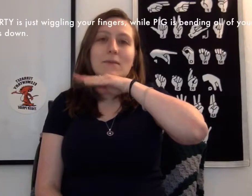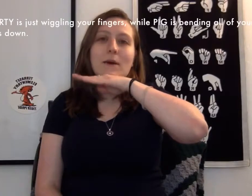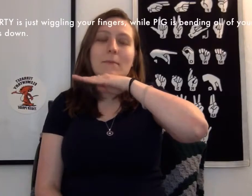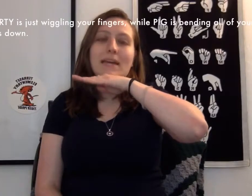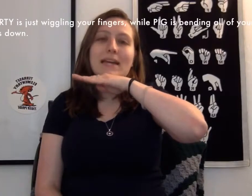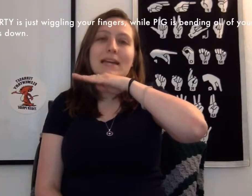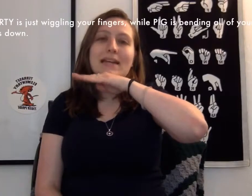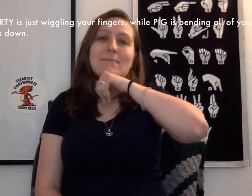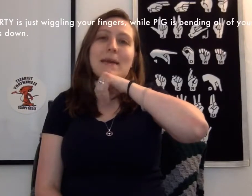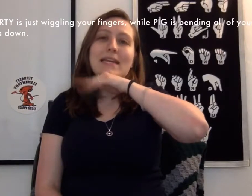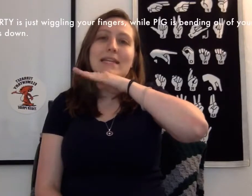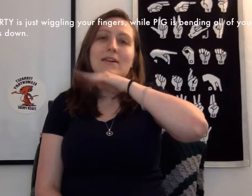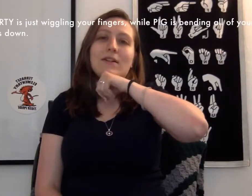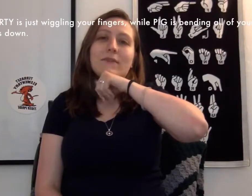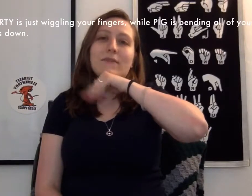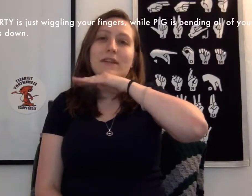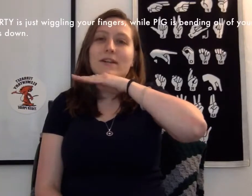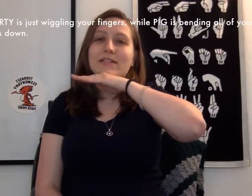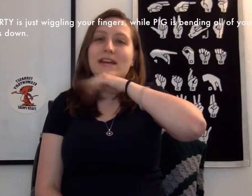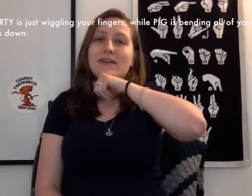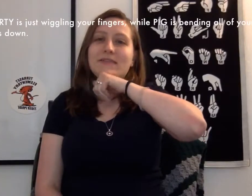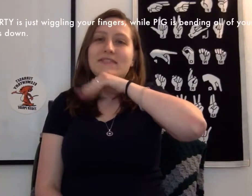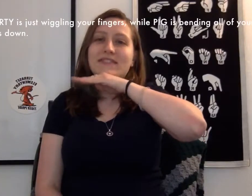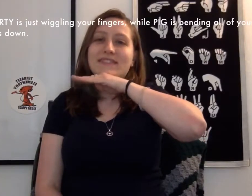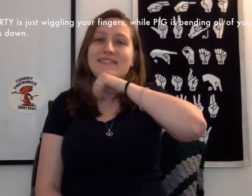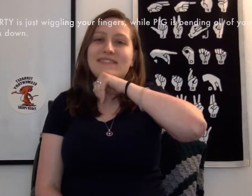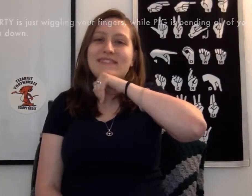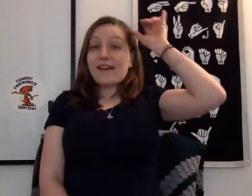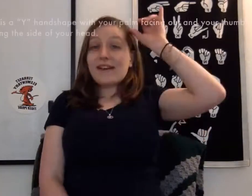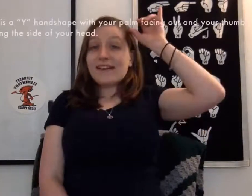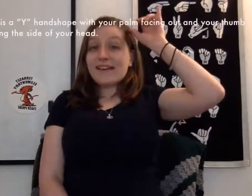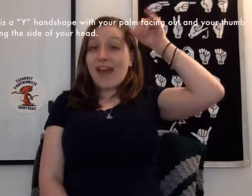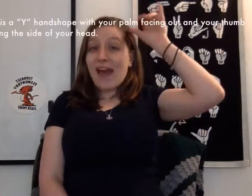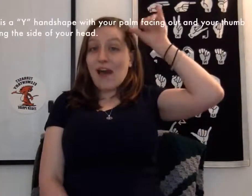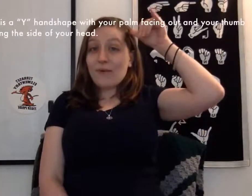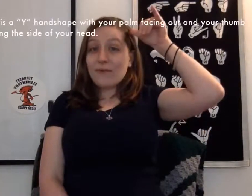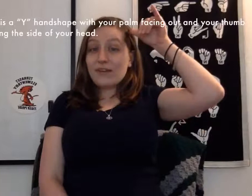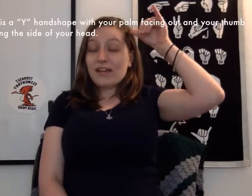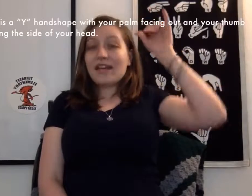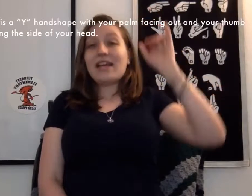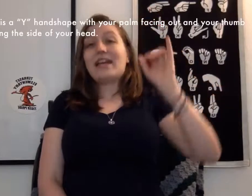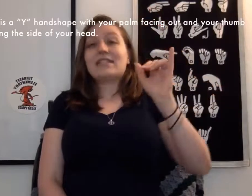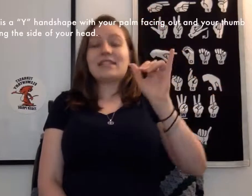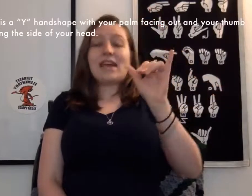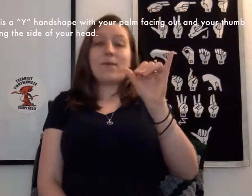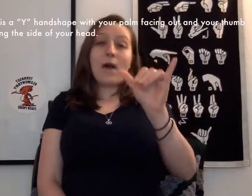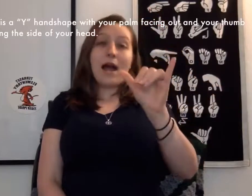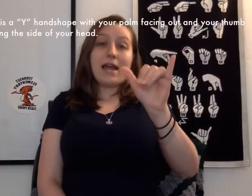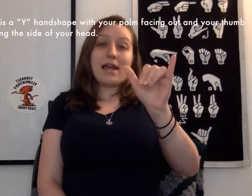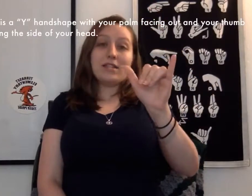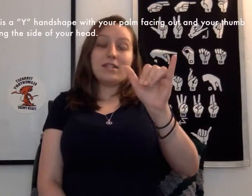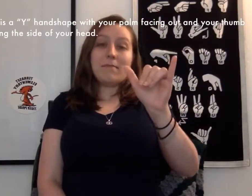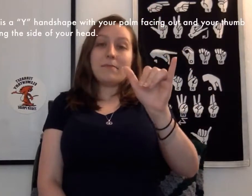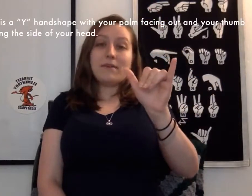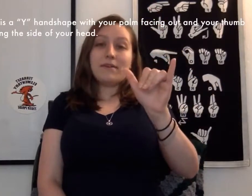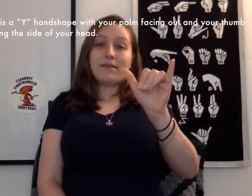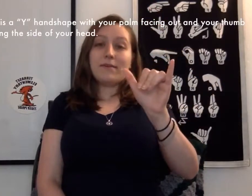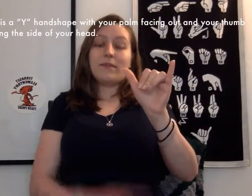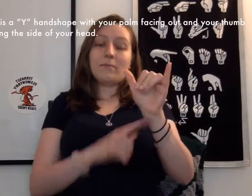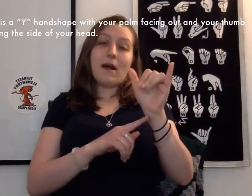while pig is bending all of your fingers down. Cow is a Y hand shape with your palm